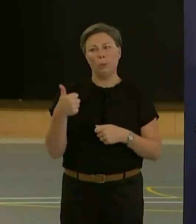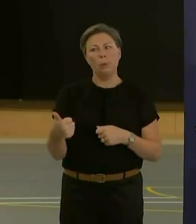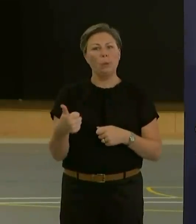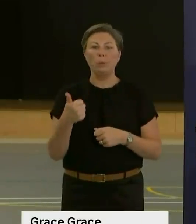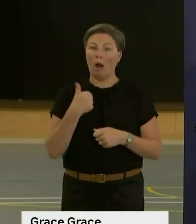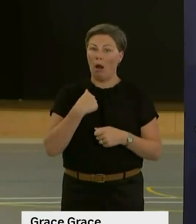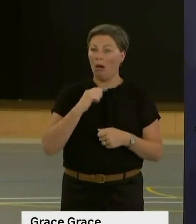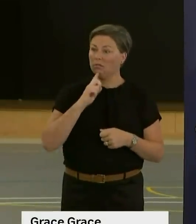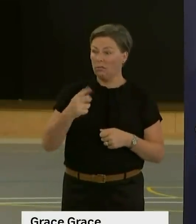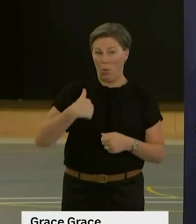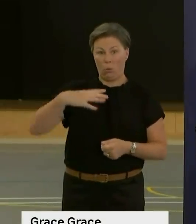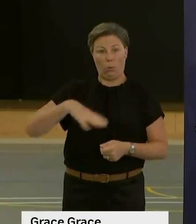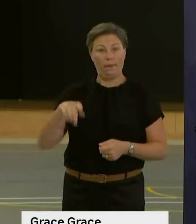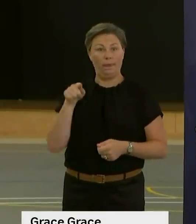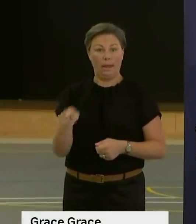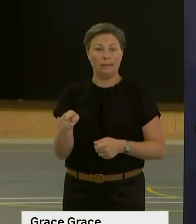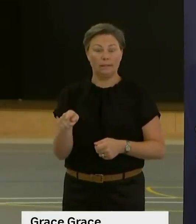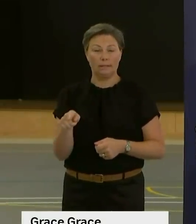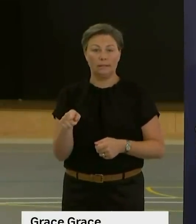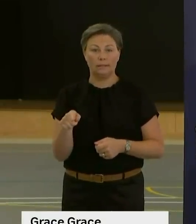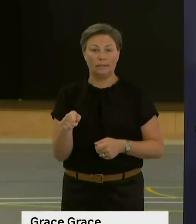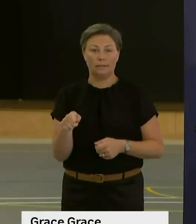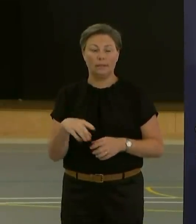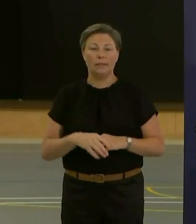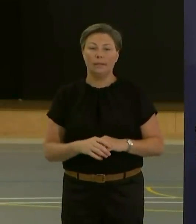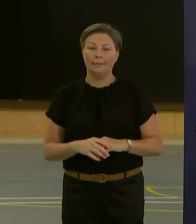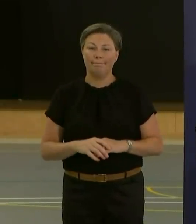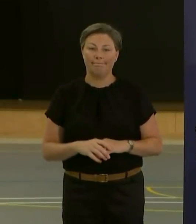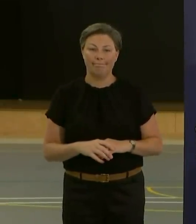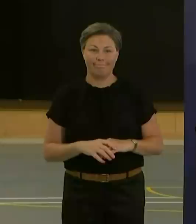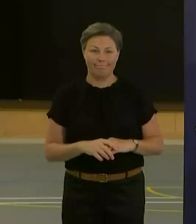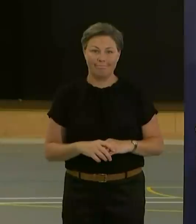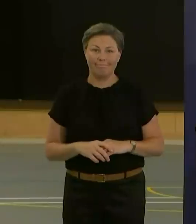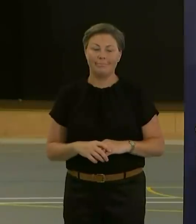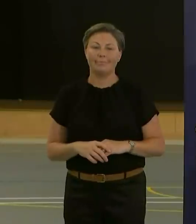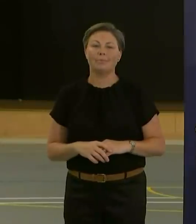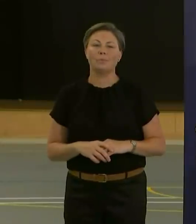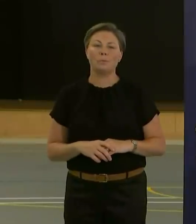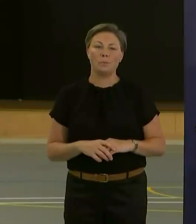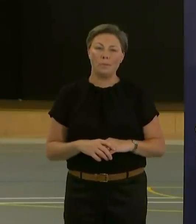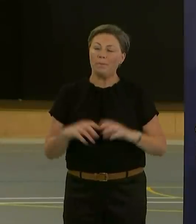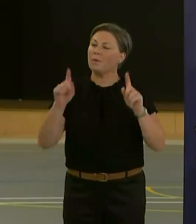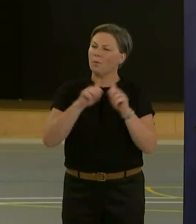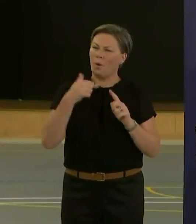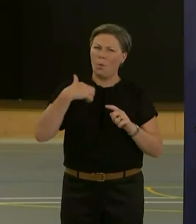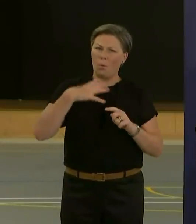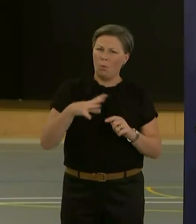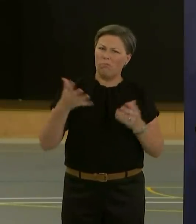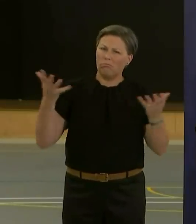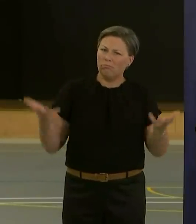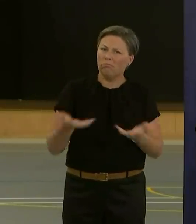called for that on a number of occasions this week. And can I obviously urge, in